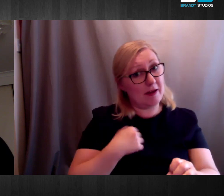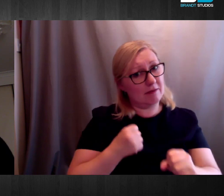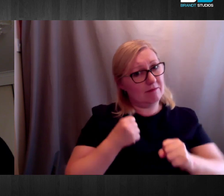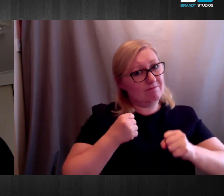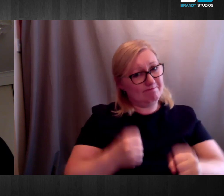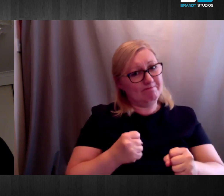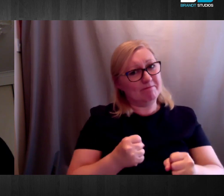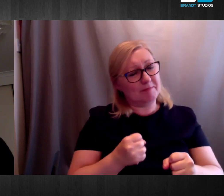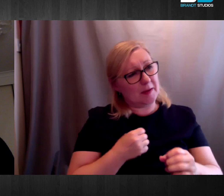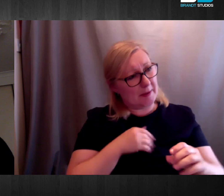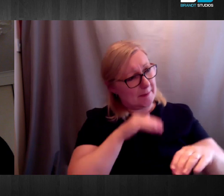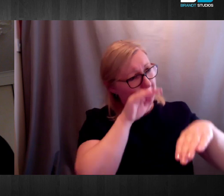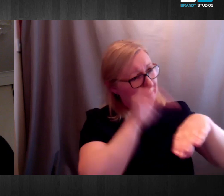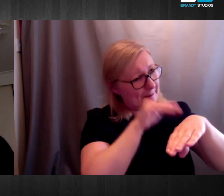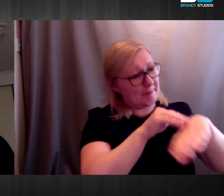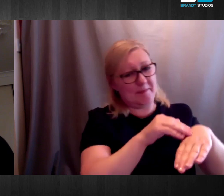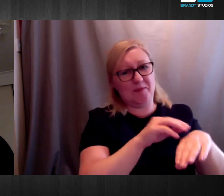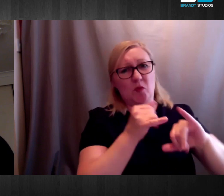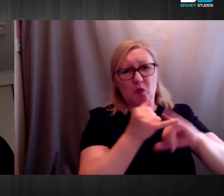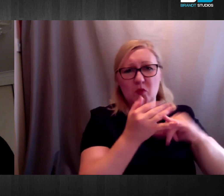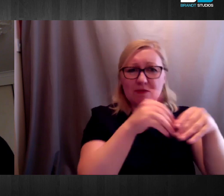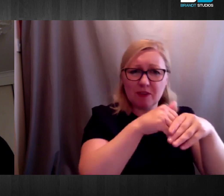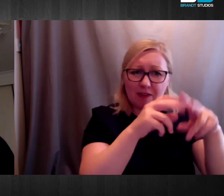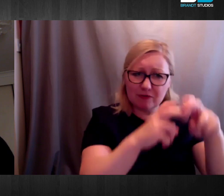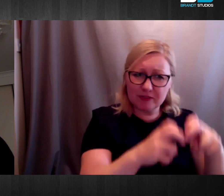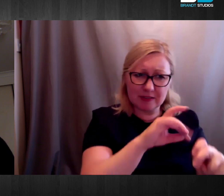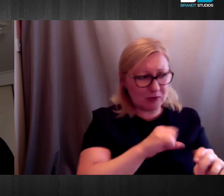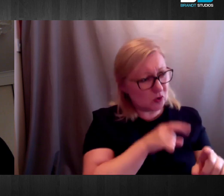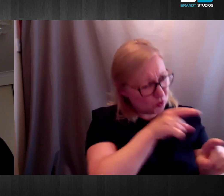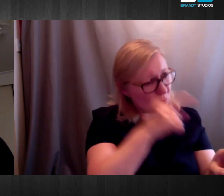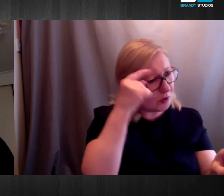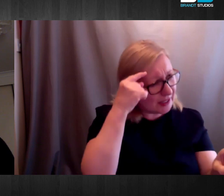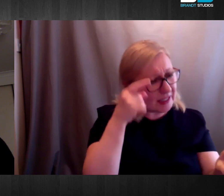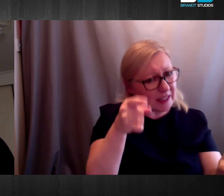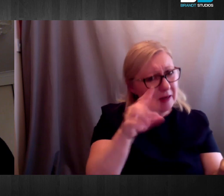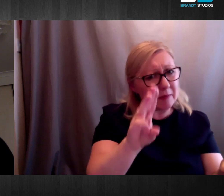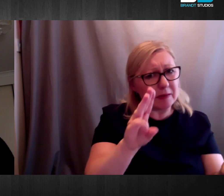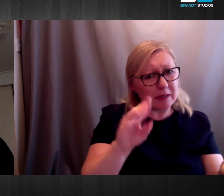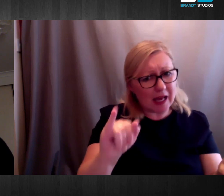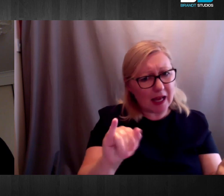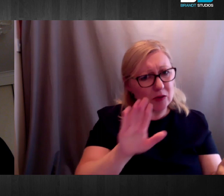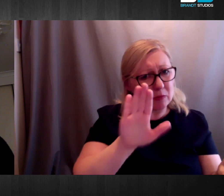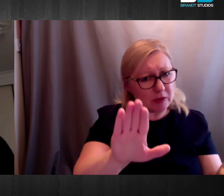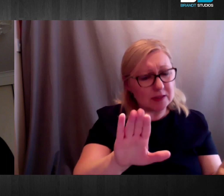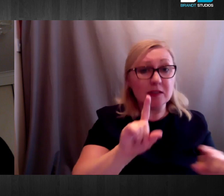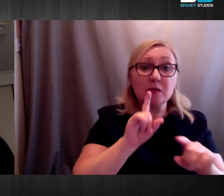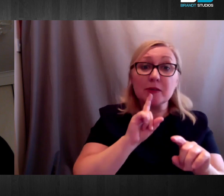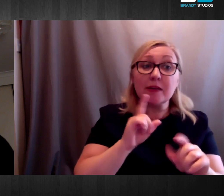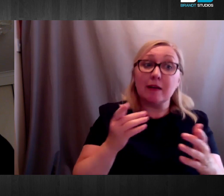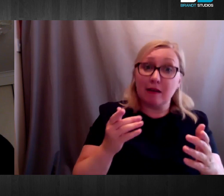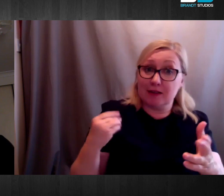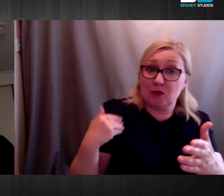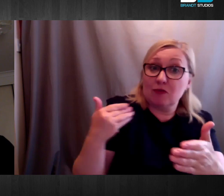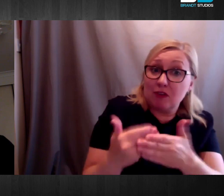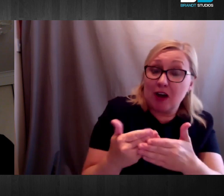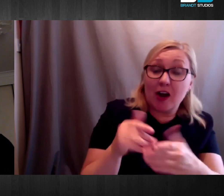to say that, so far this group of 20 people have been absolutely amazing. They've